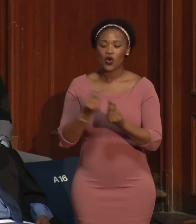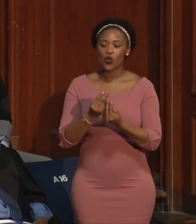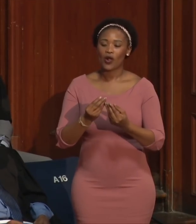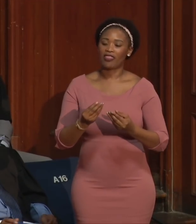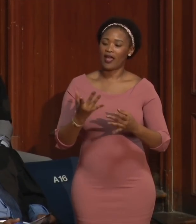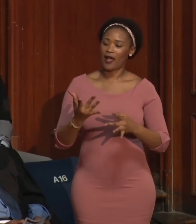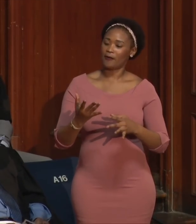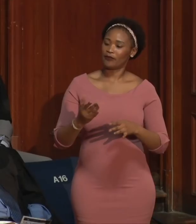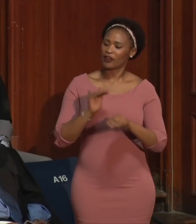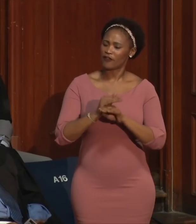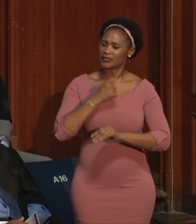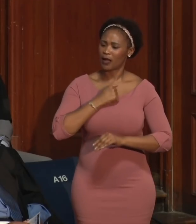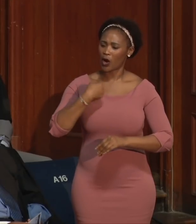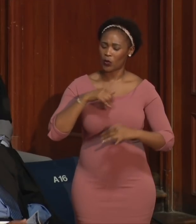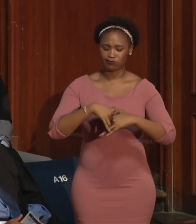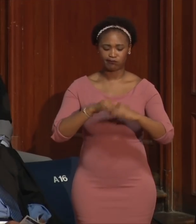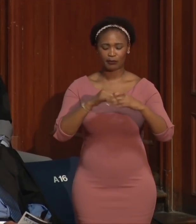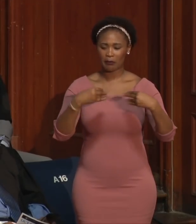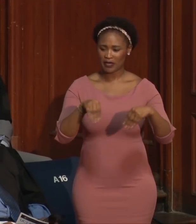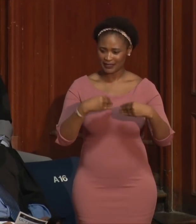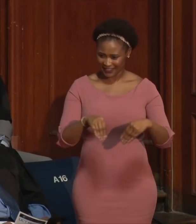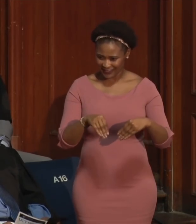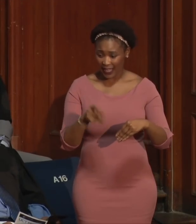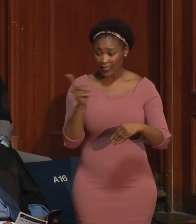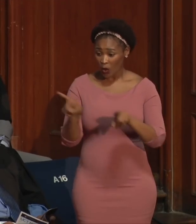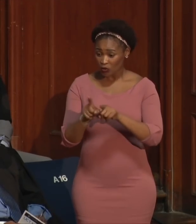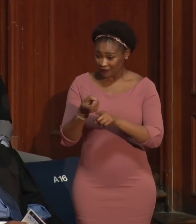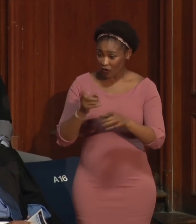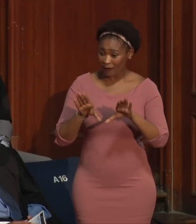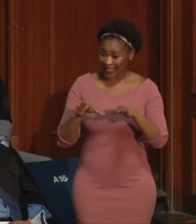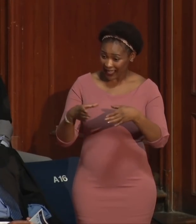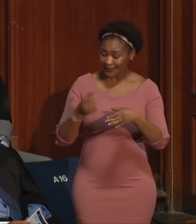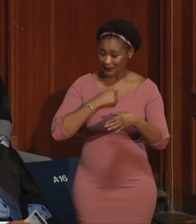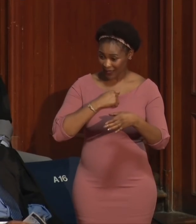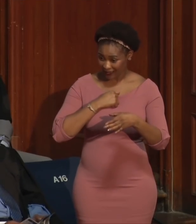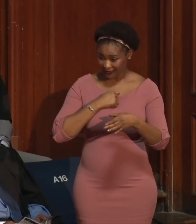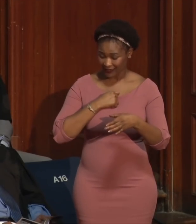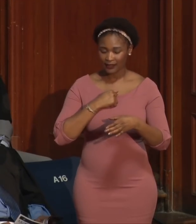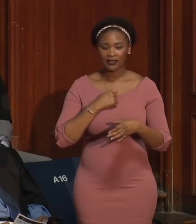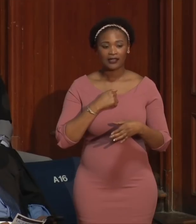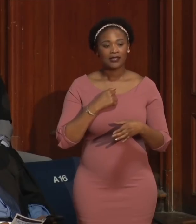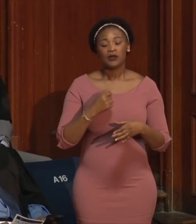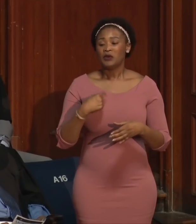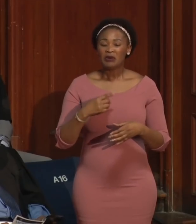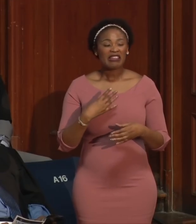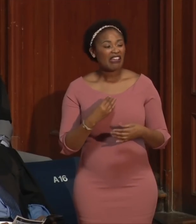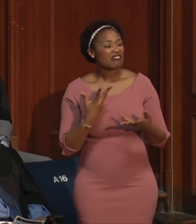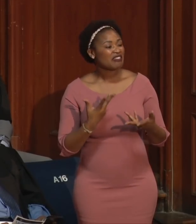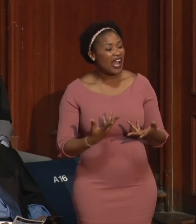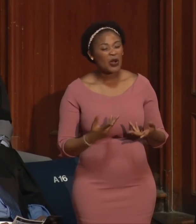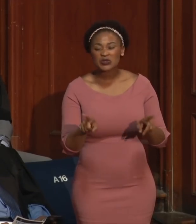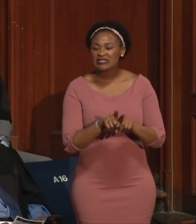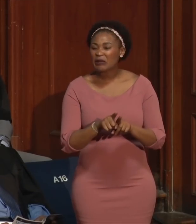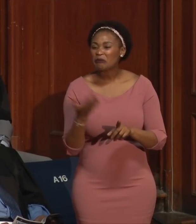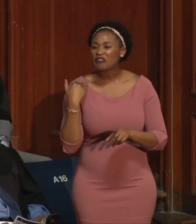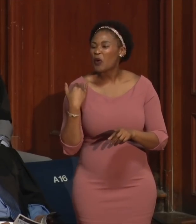Yego. My fellow classmates were also in my computer science class. And Yego was essentially predecessors to what you guys now use as WhatsApp